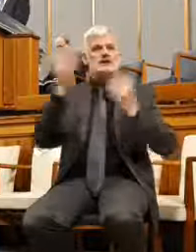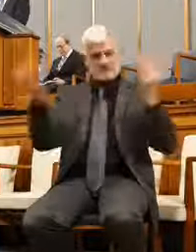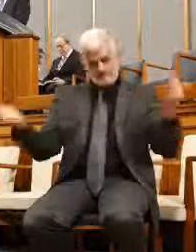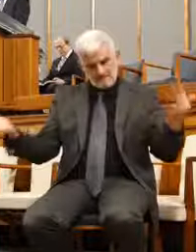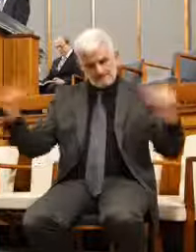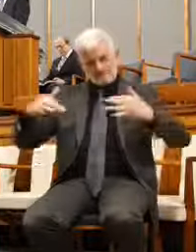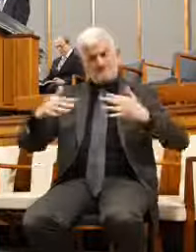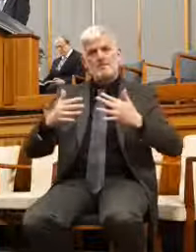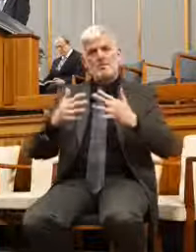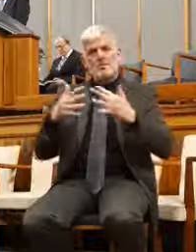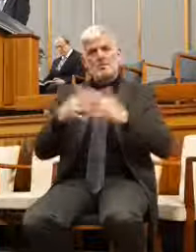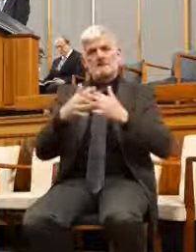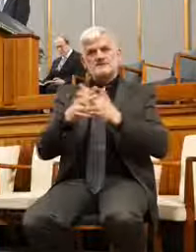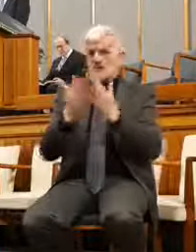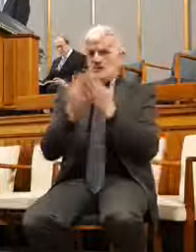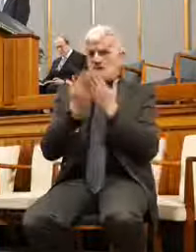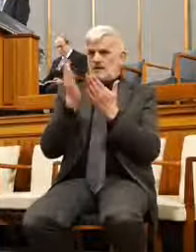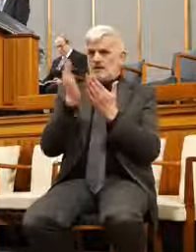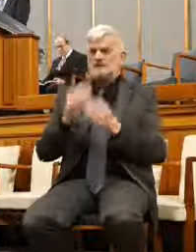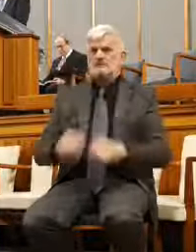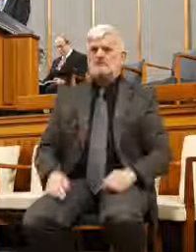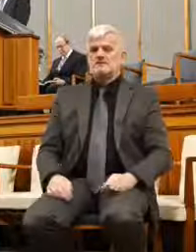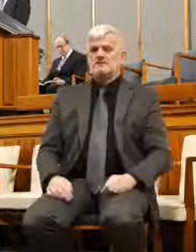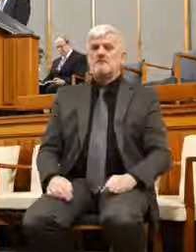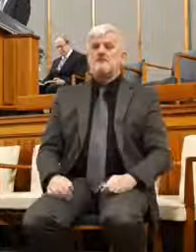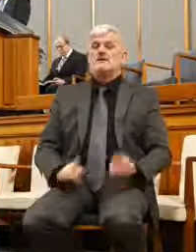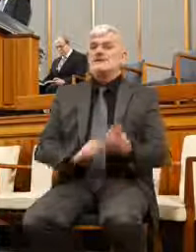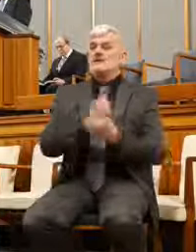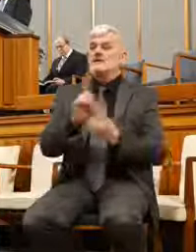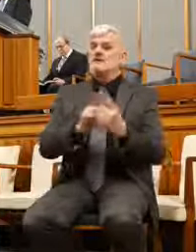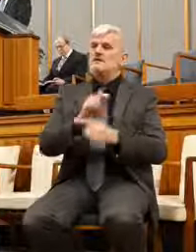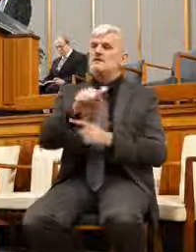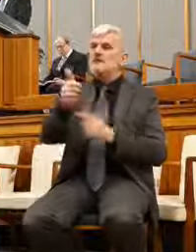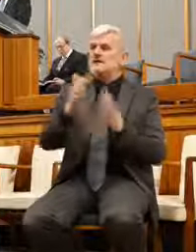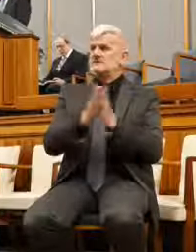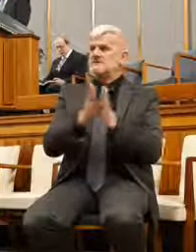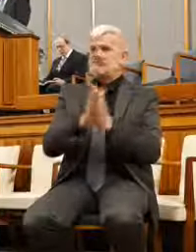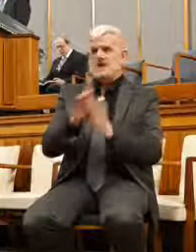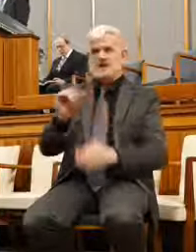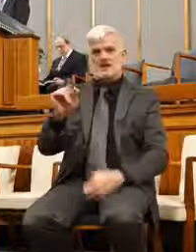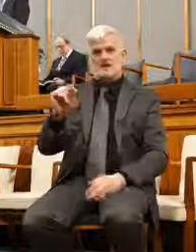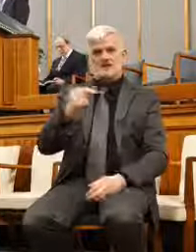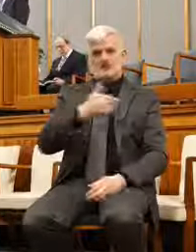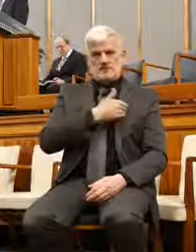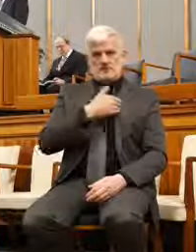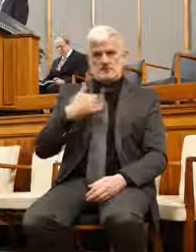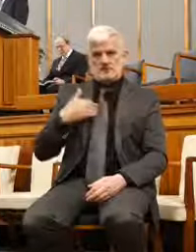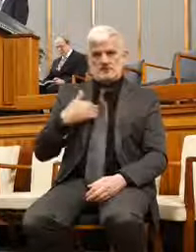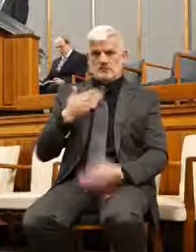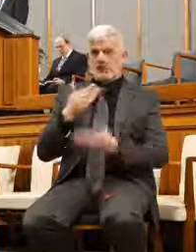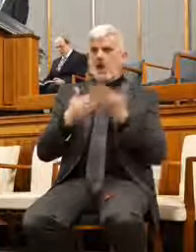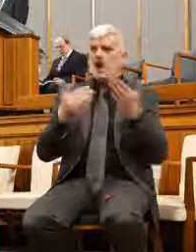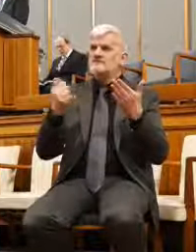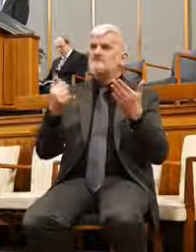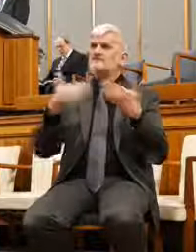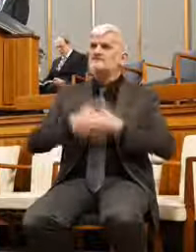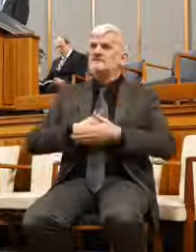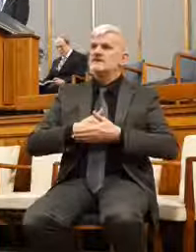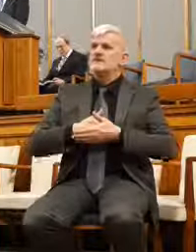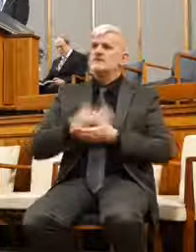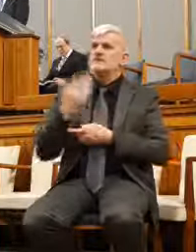evening to study God's word. Our services next Sunday will be at 11 in the morning and 6:30 in the evening, when the preacher,